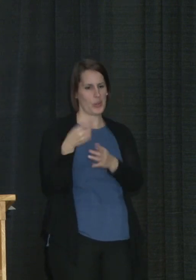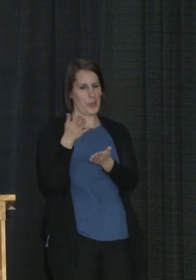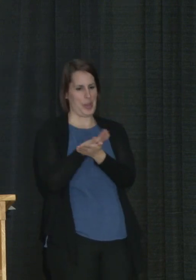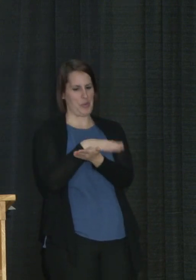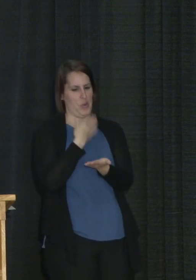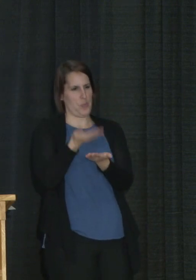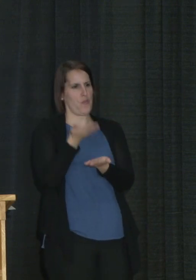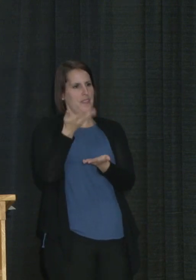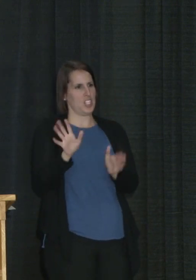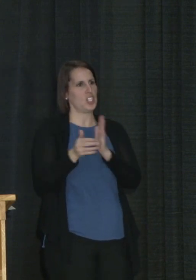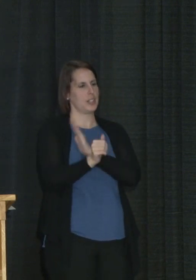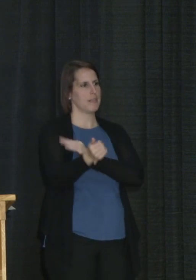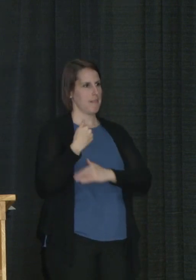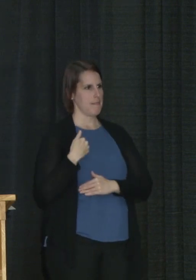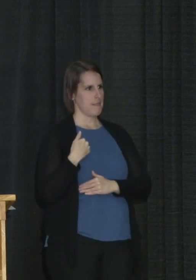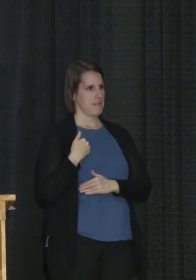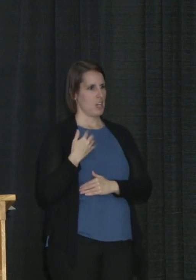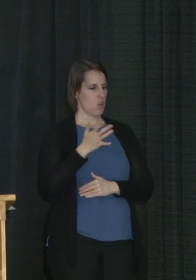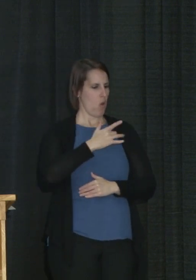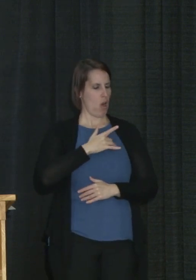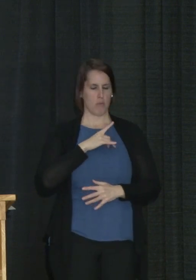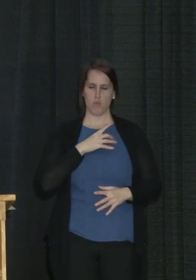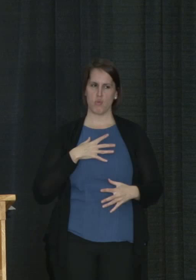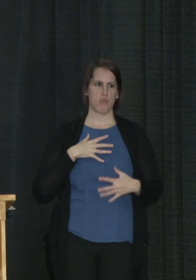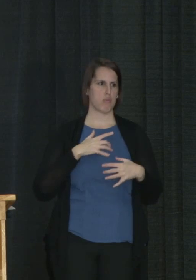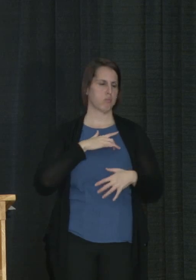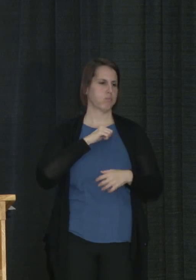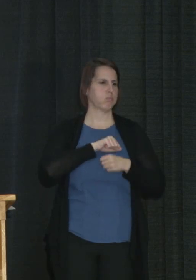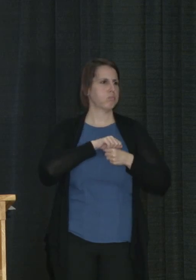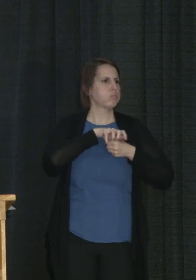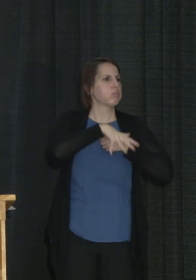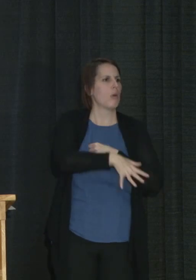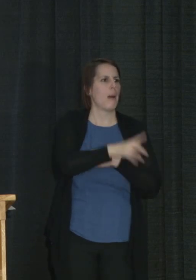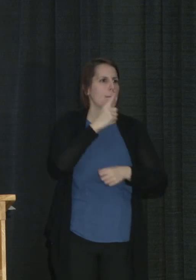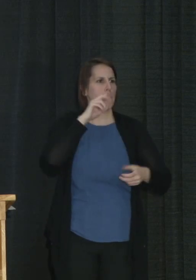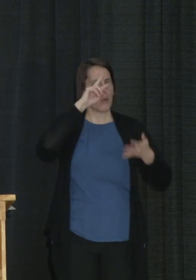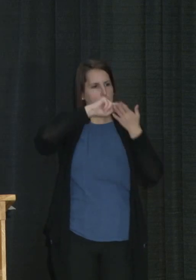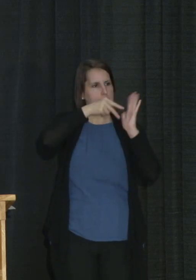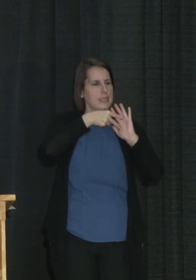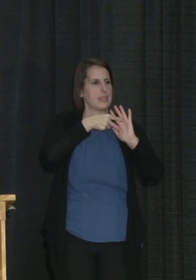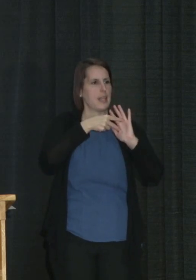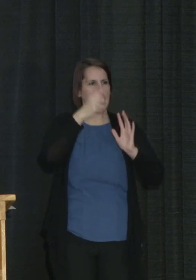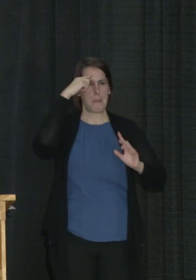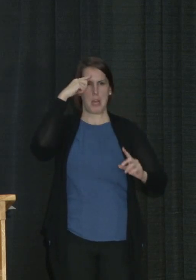skills, and you have a heart filled with purpose and a mind filled with promise to pay it forward.